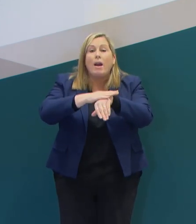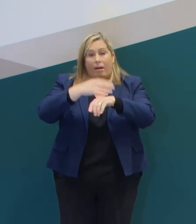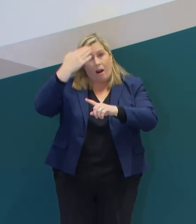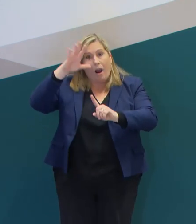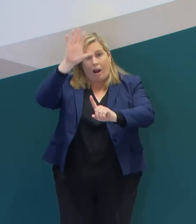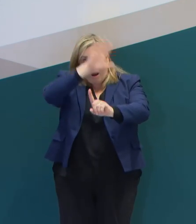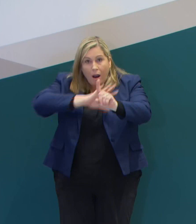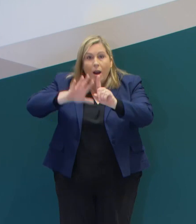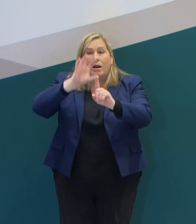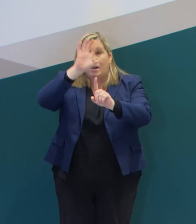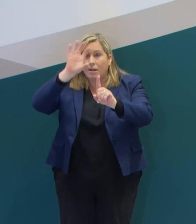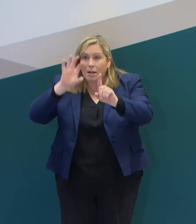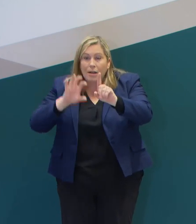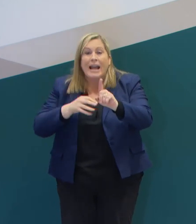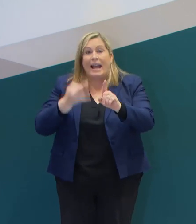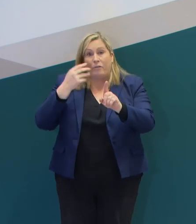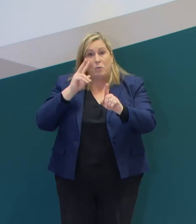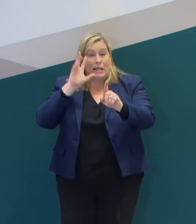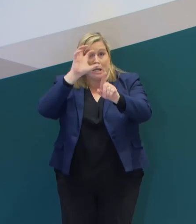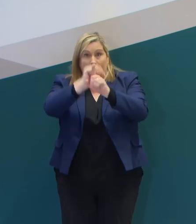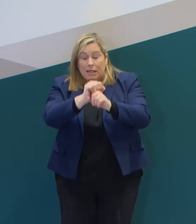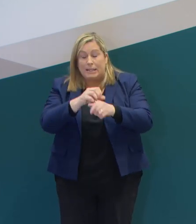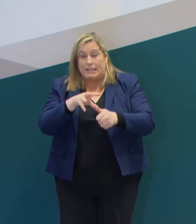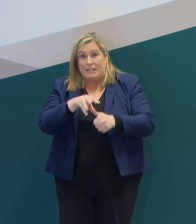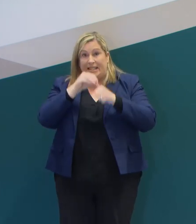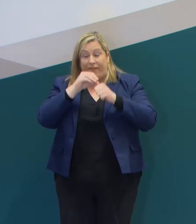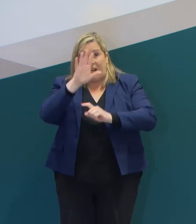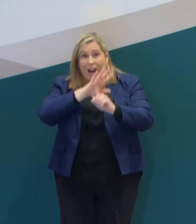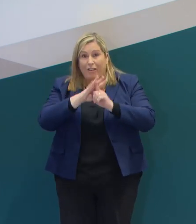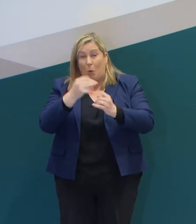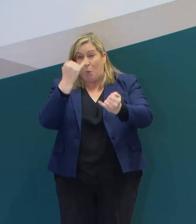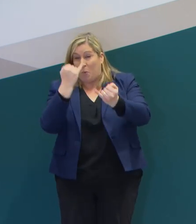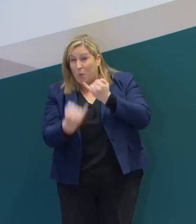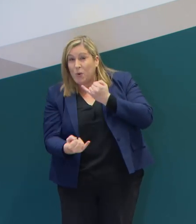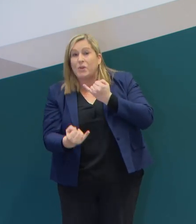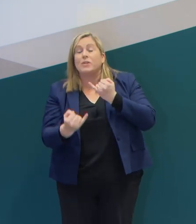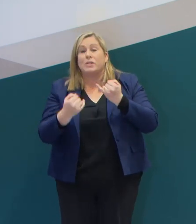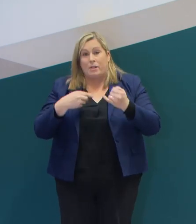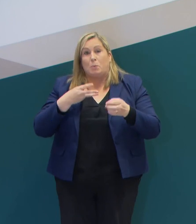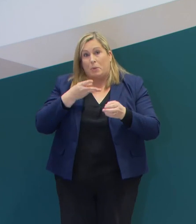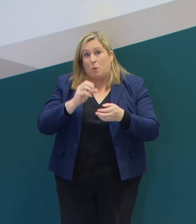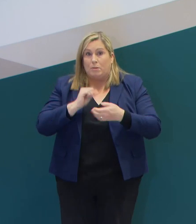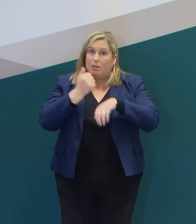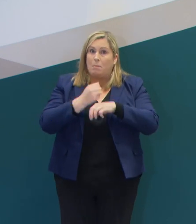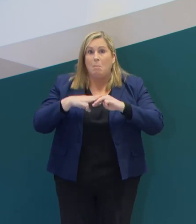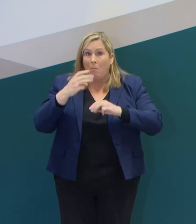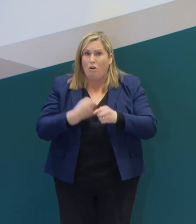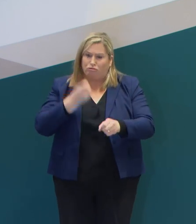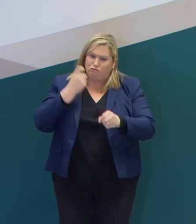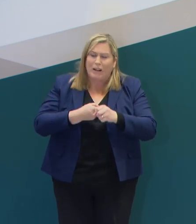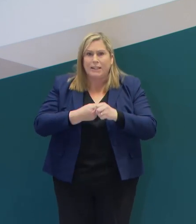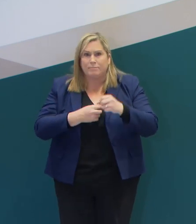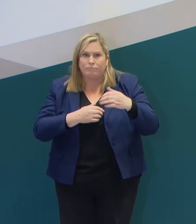see significant changes at a local level that merit more regionally based restrictions or measures